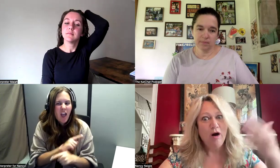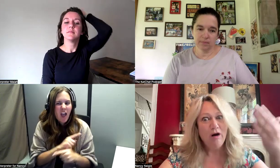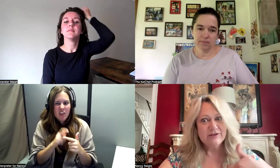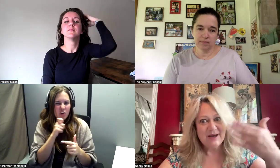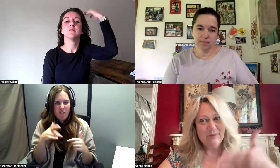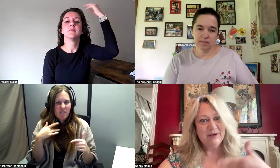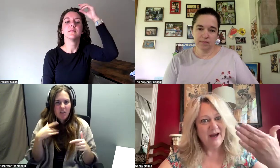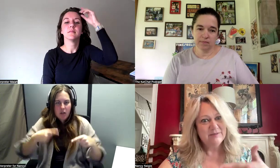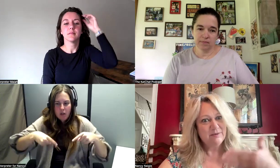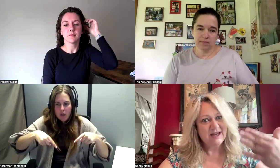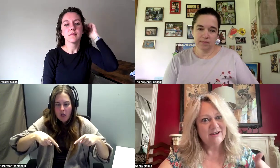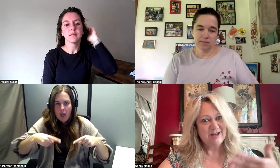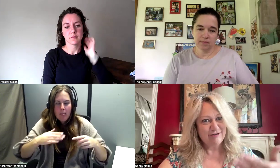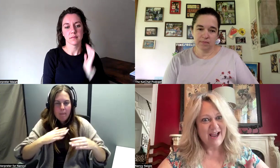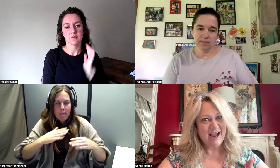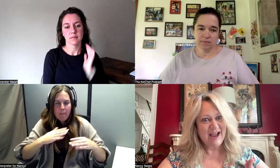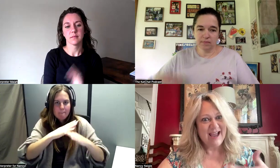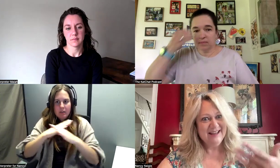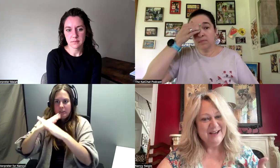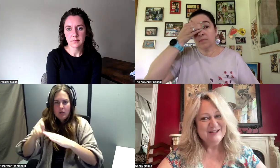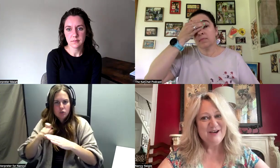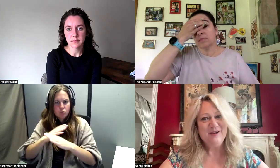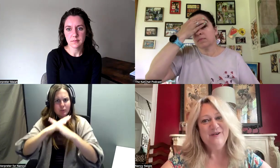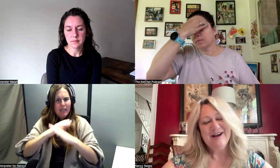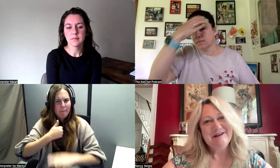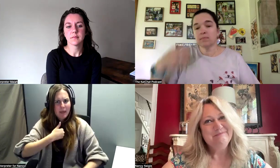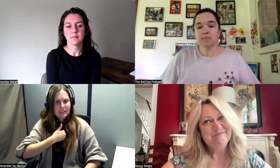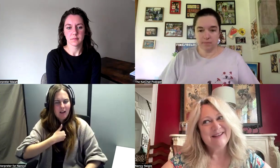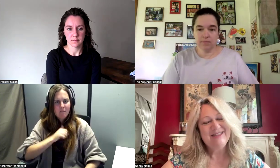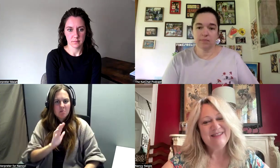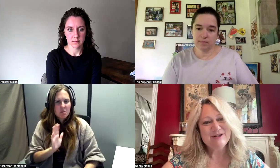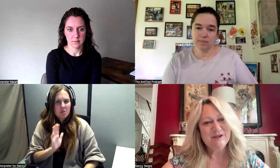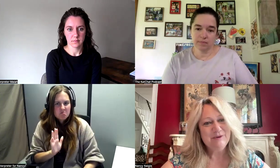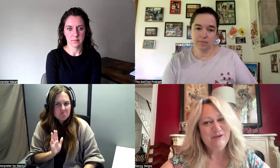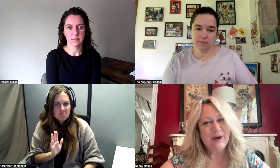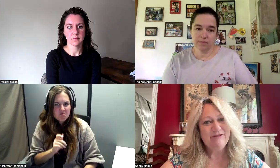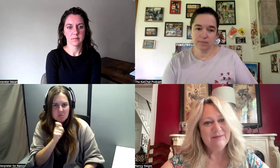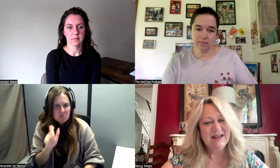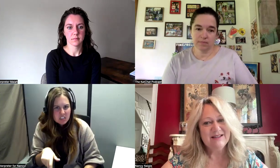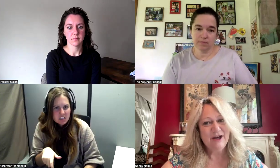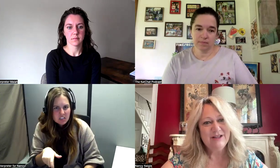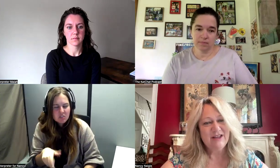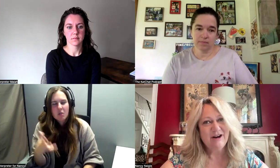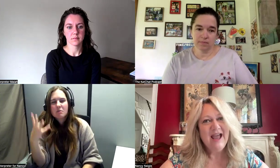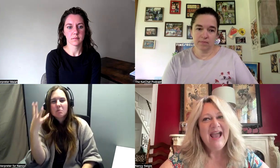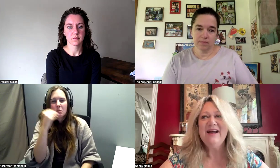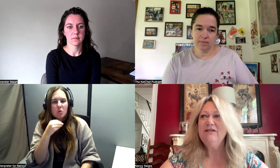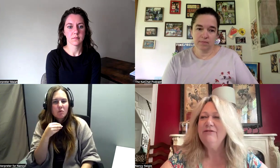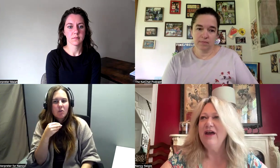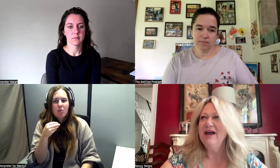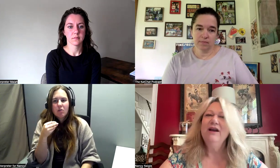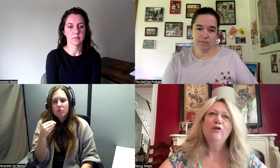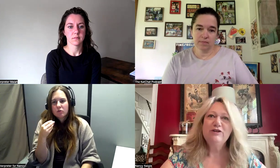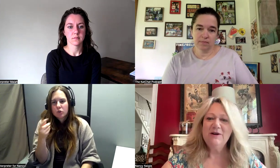the walls that we put up to protect ourselves, right? So I thought that was a really beautiful way for them to get to know each other. And I